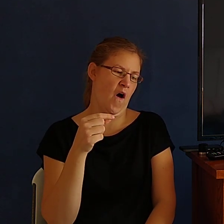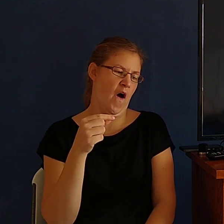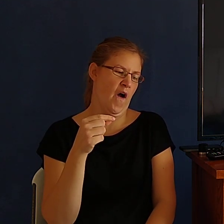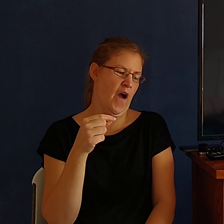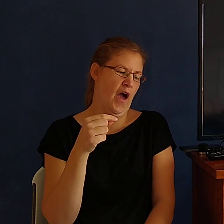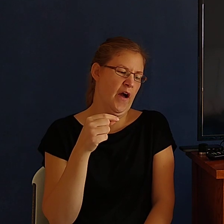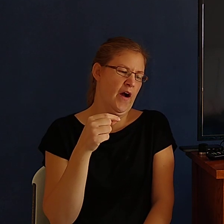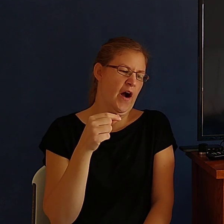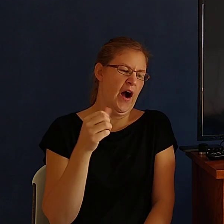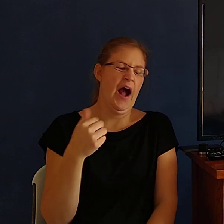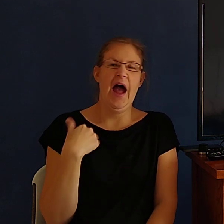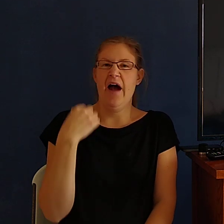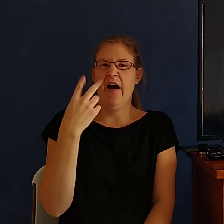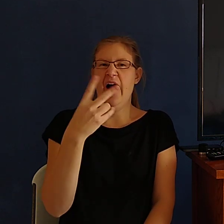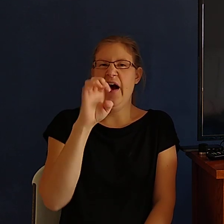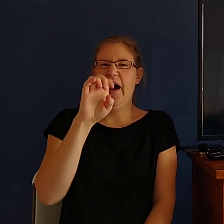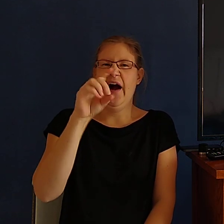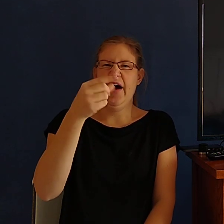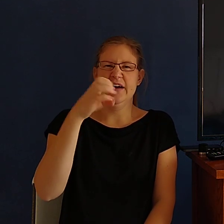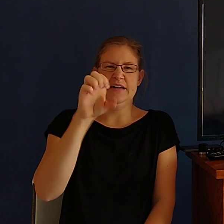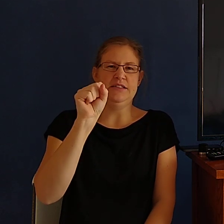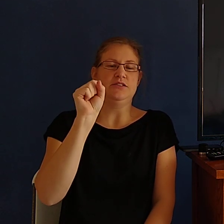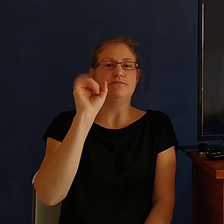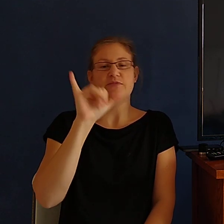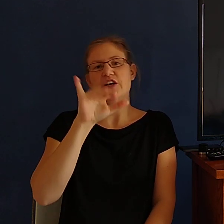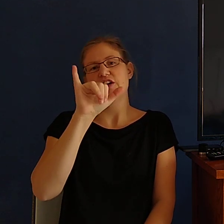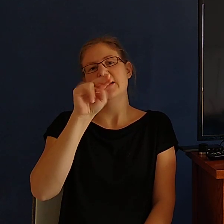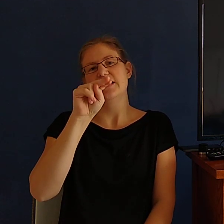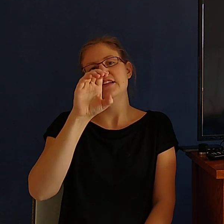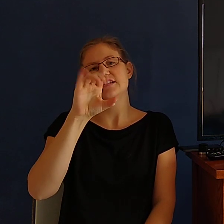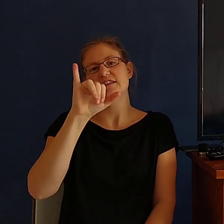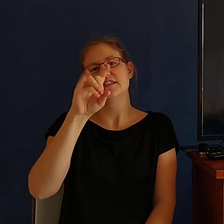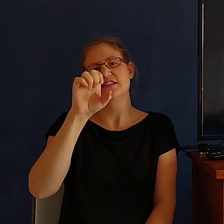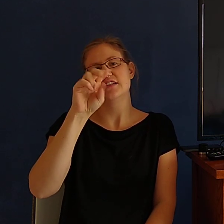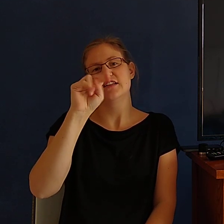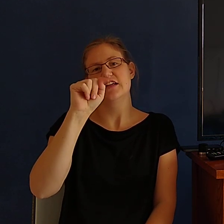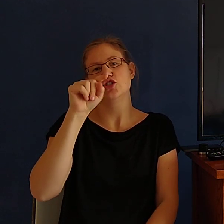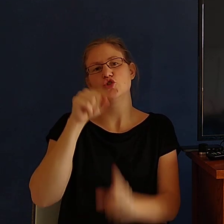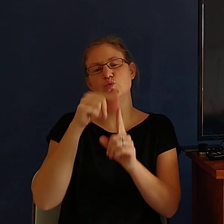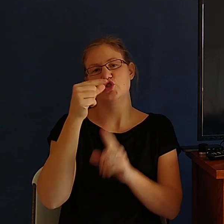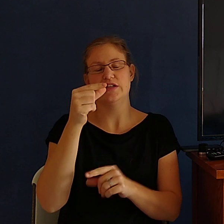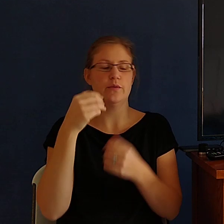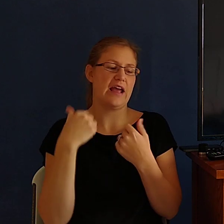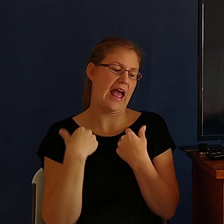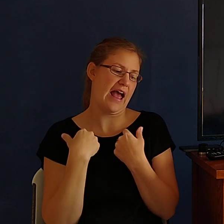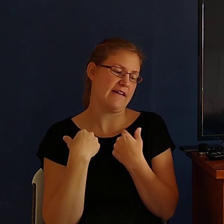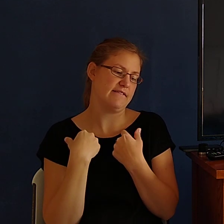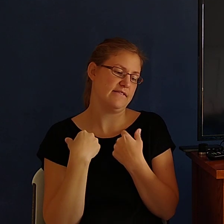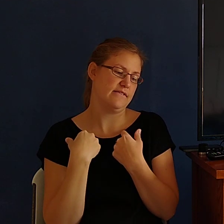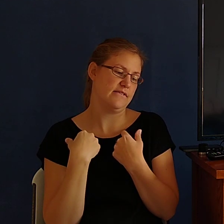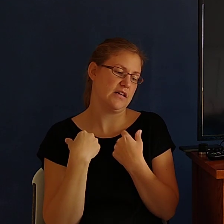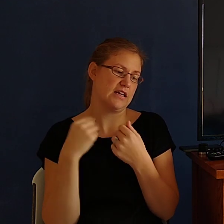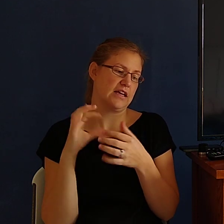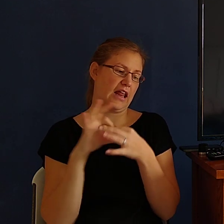we have 2 edges that are incident to G. We have edge that connect G to F, which